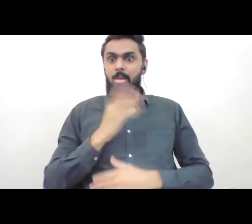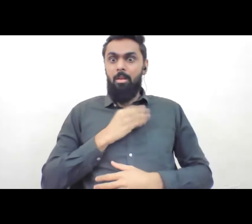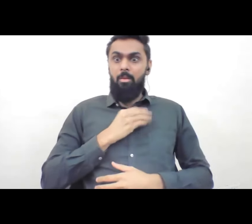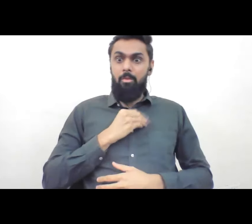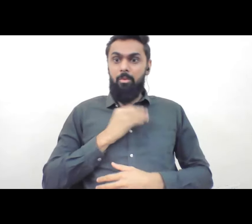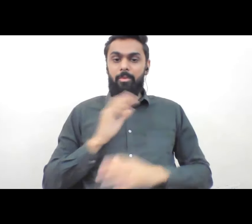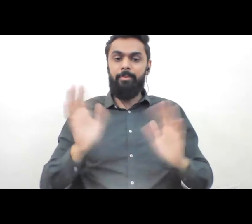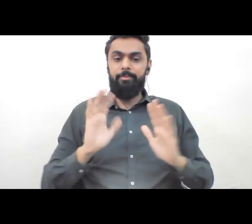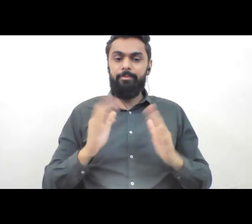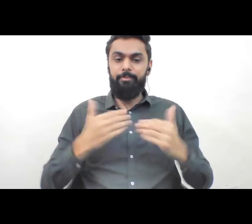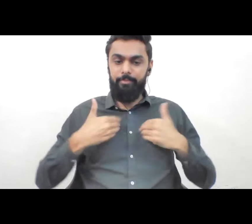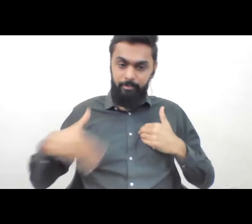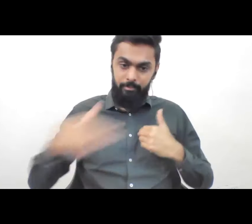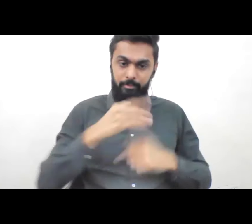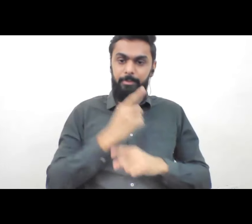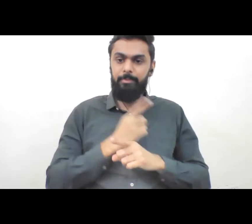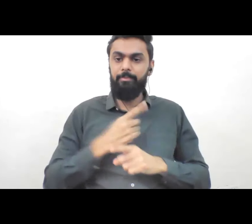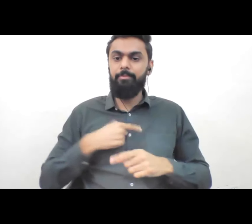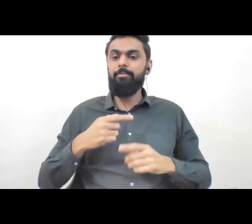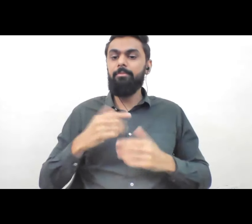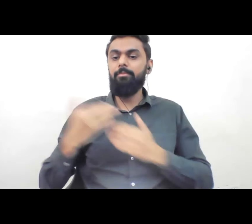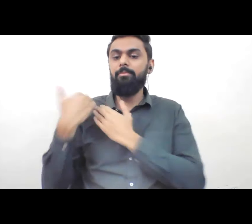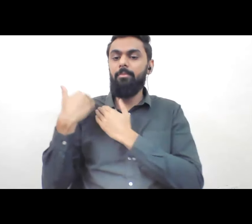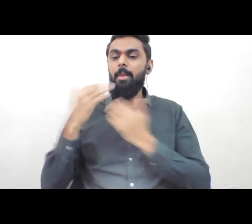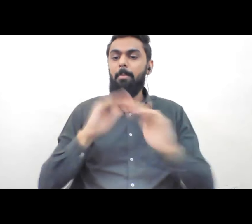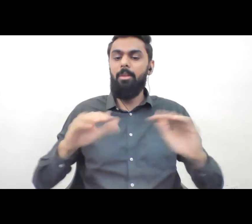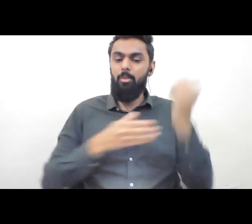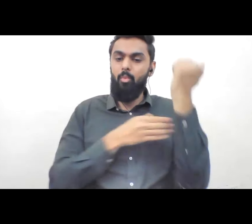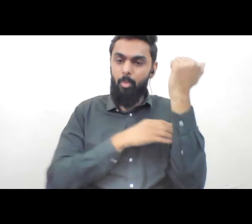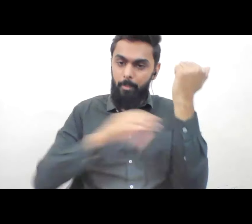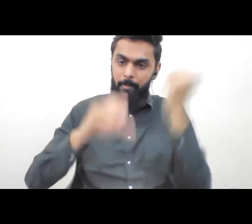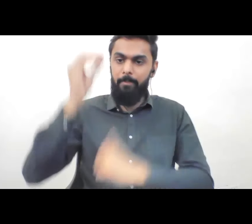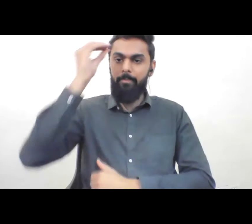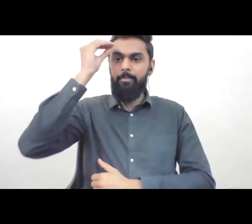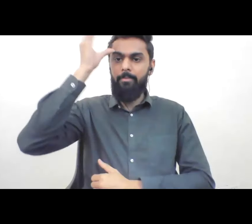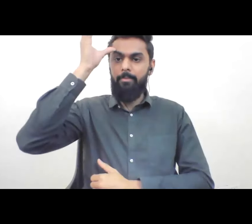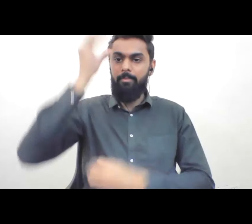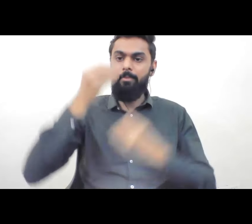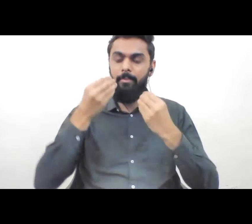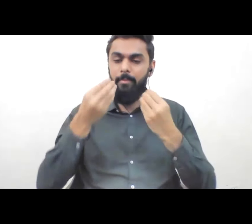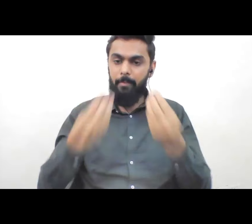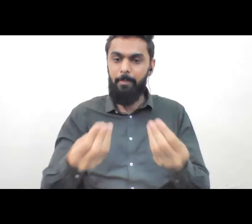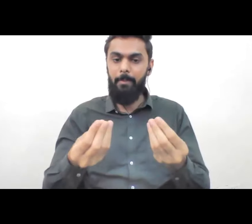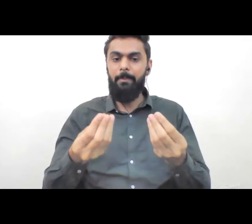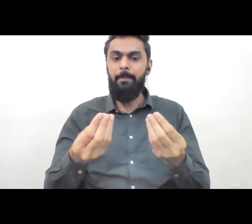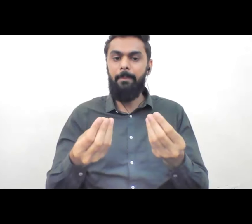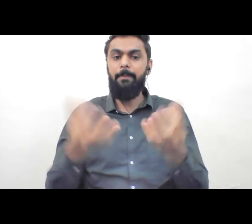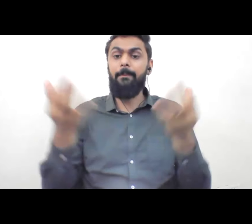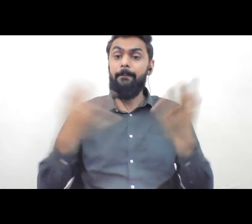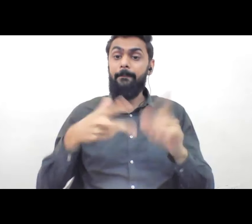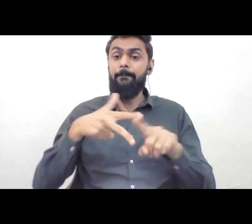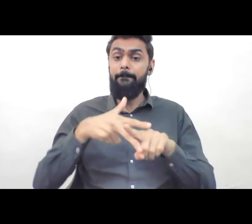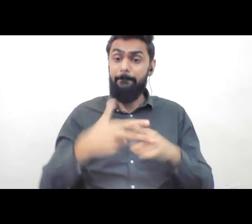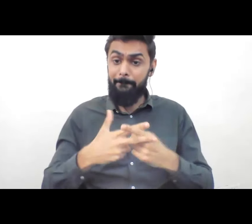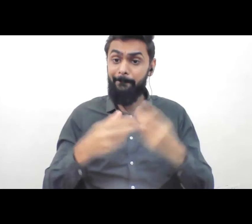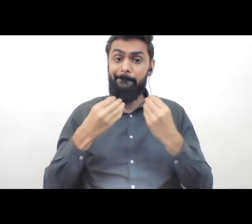think as teachers and teacher educators, we need to empower them. We need to give them the tools, but we also need to mobilize them